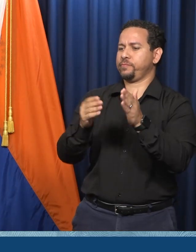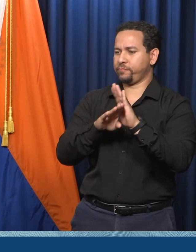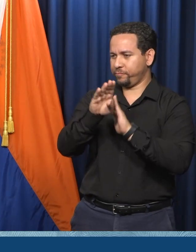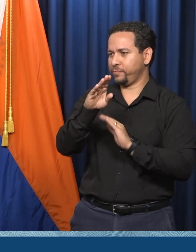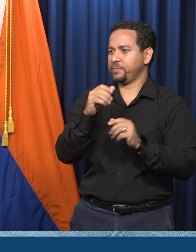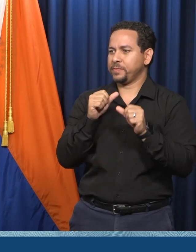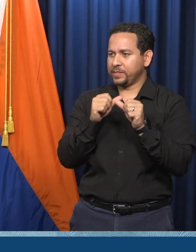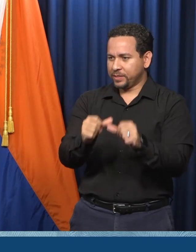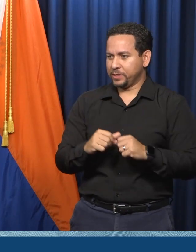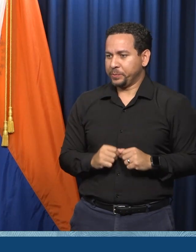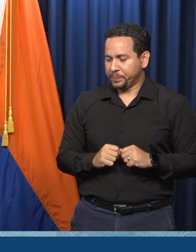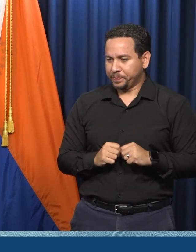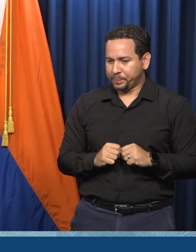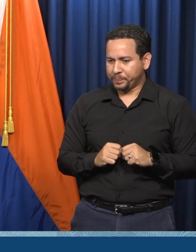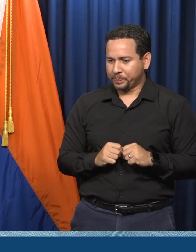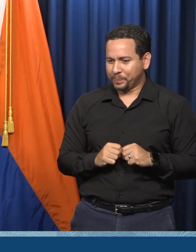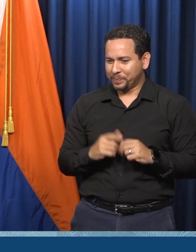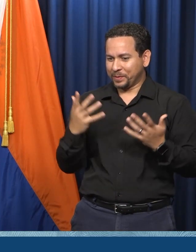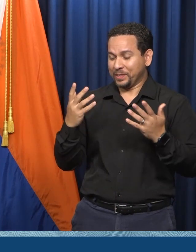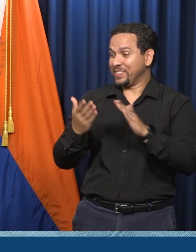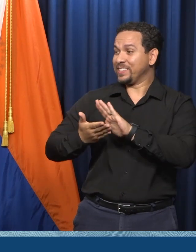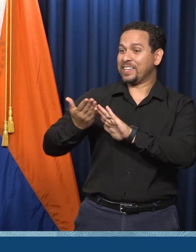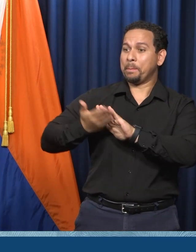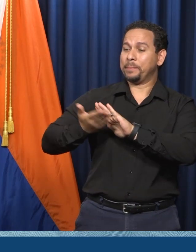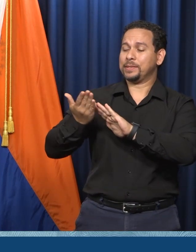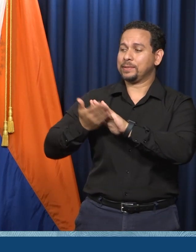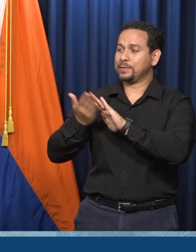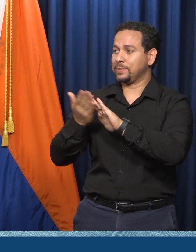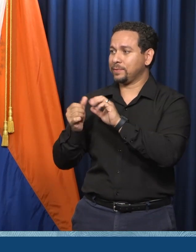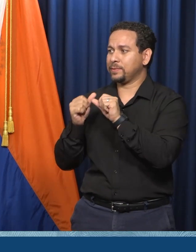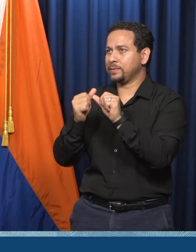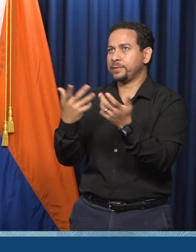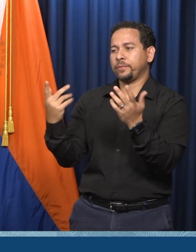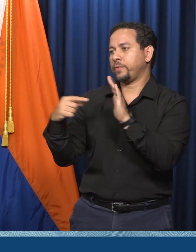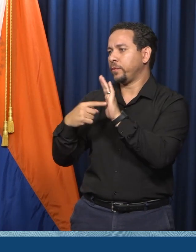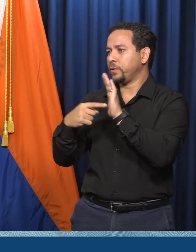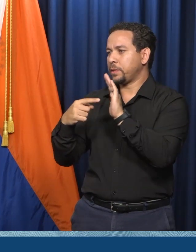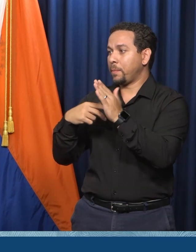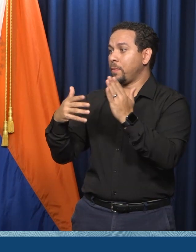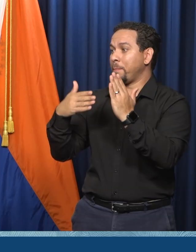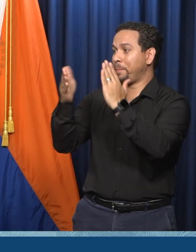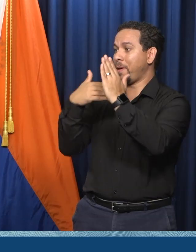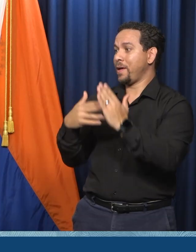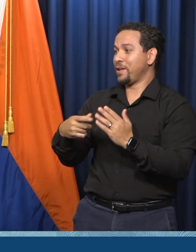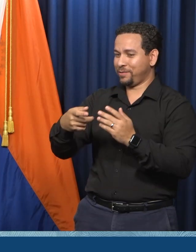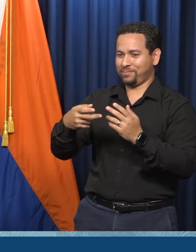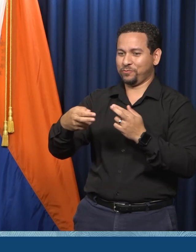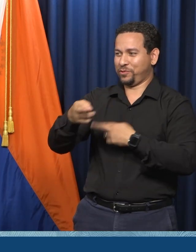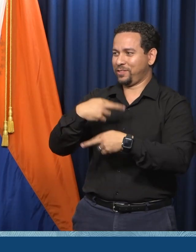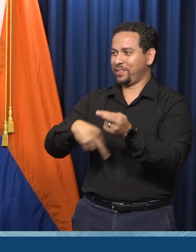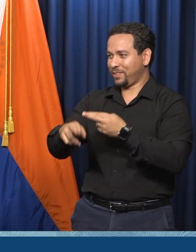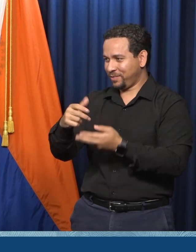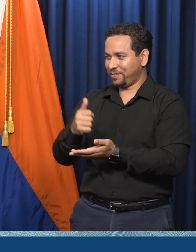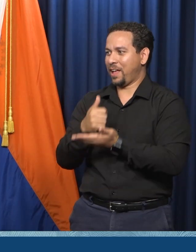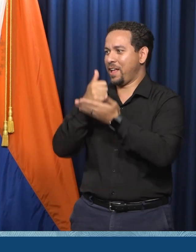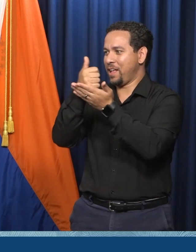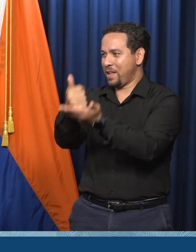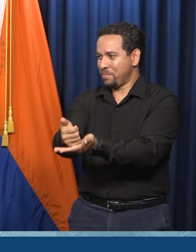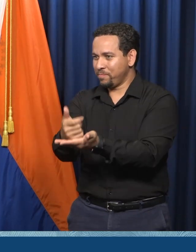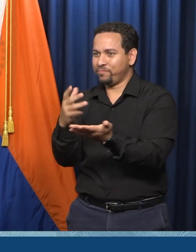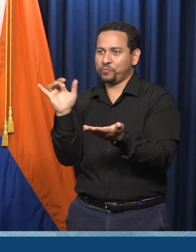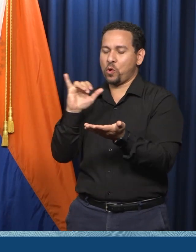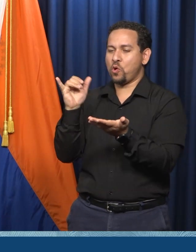done work with the food scrap recycling. We have 3 locations. We do paint recycling. We'll have our first photovoltaic